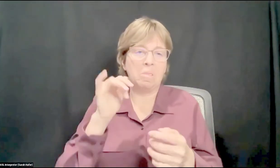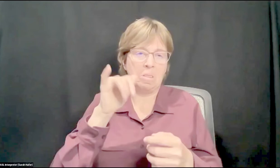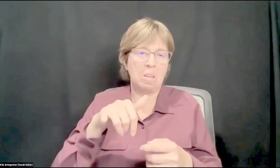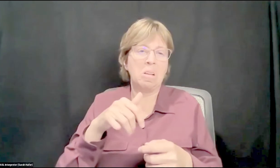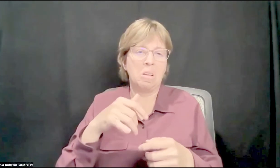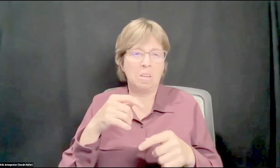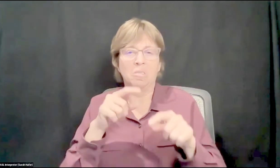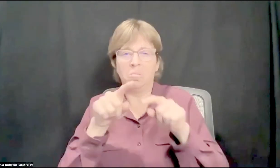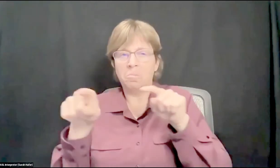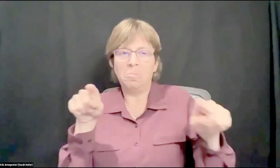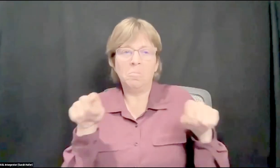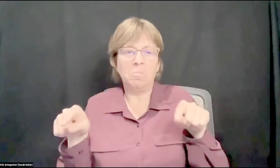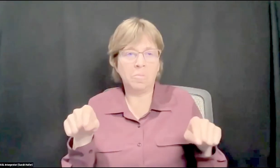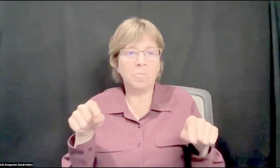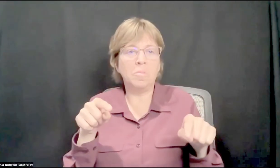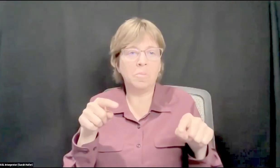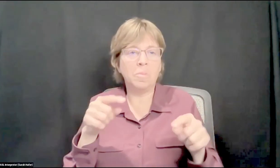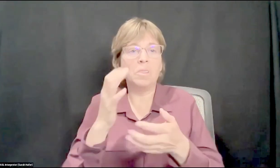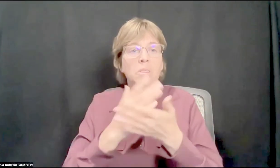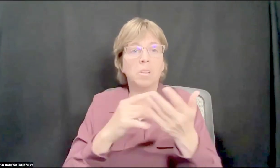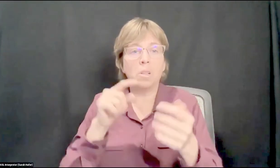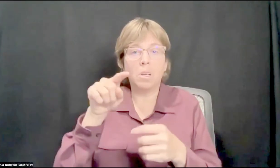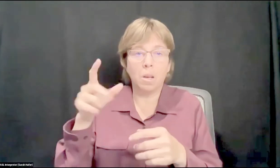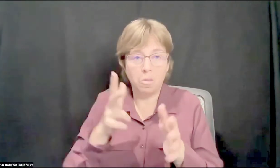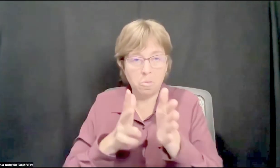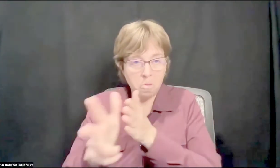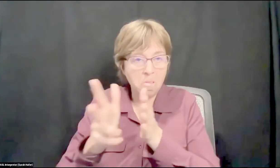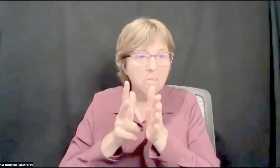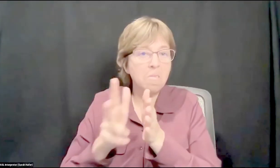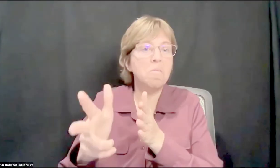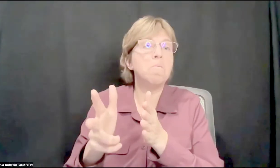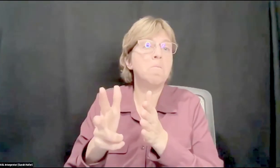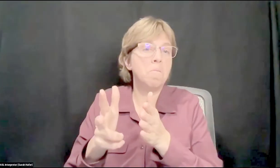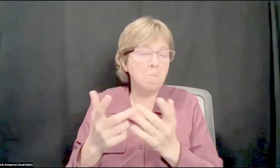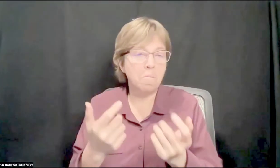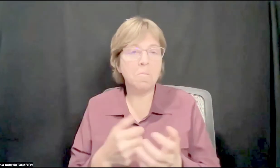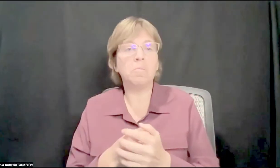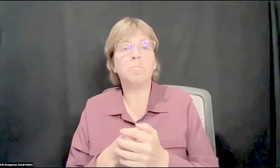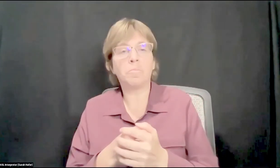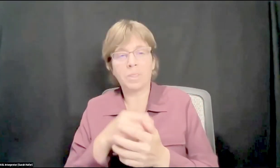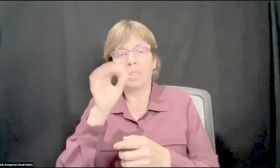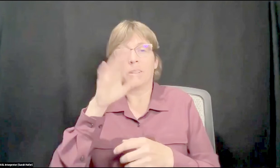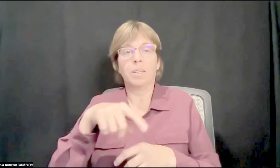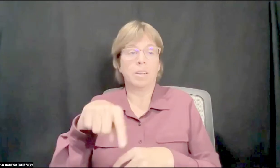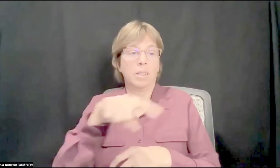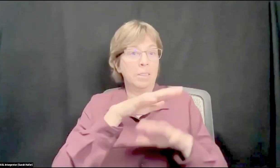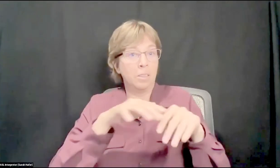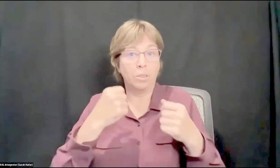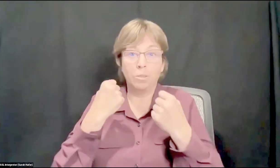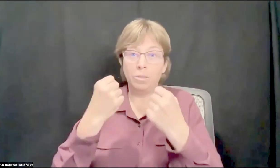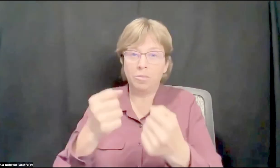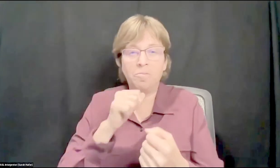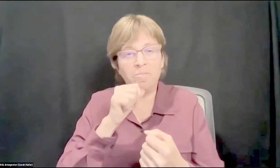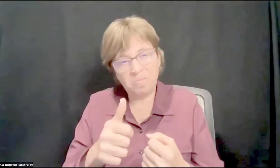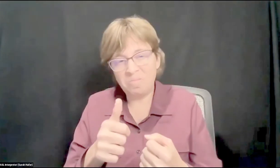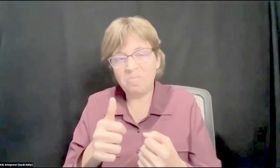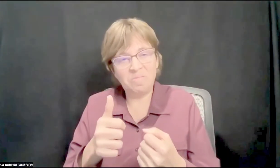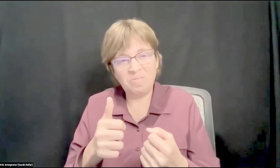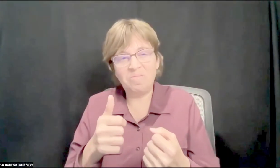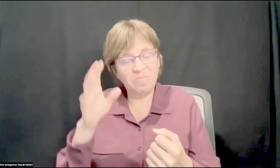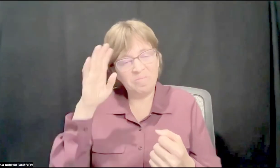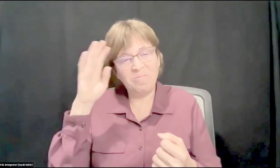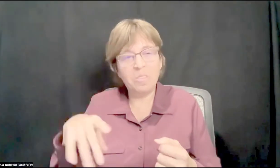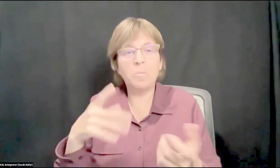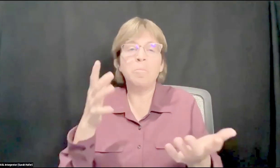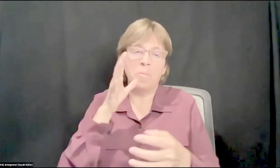drive-through option. Even though those kids can't drive themselves, a parent's able to drive them through. That would be one of the easy ways